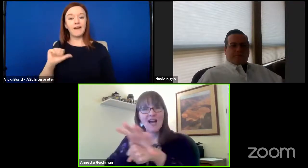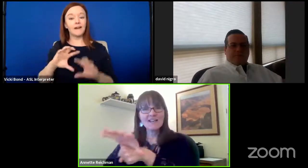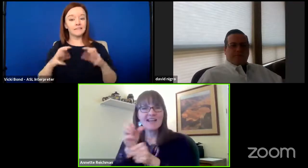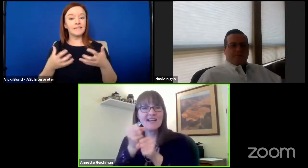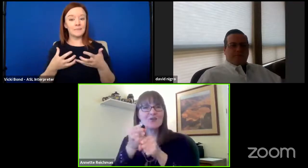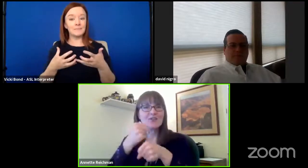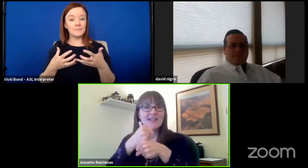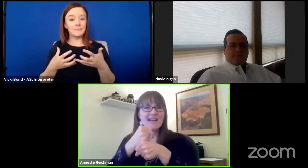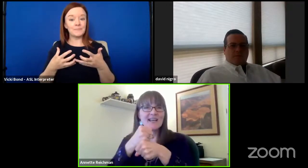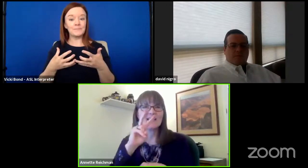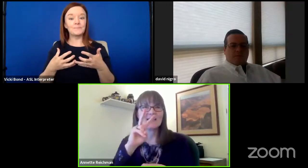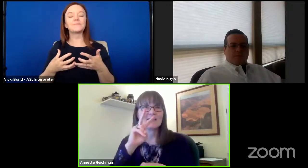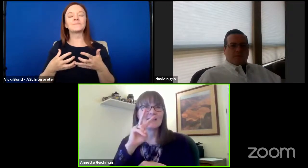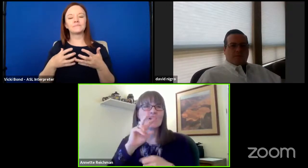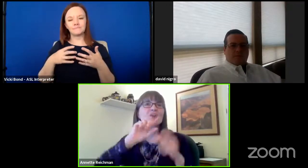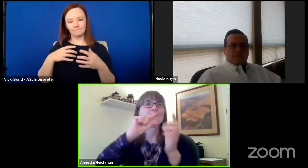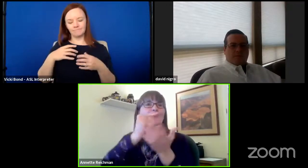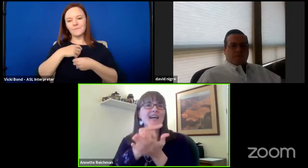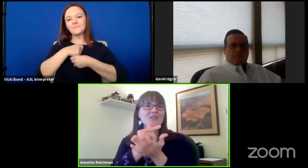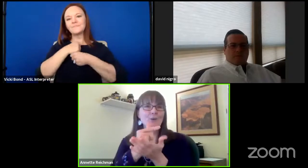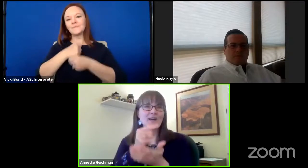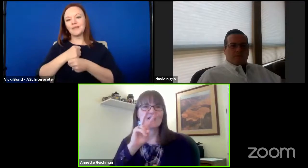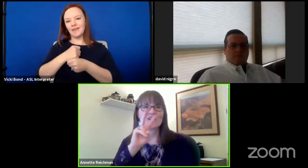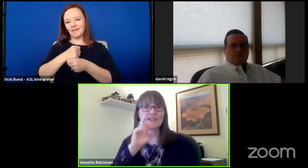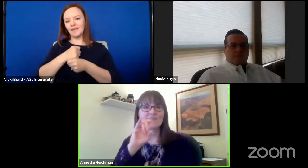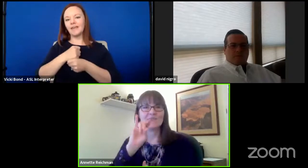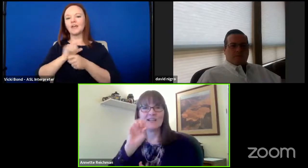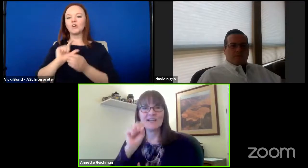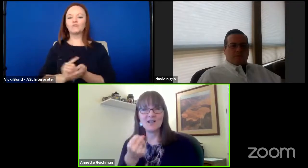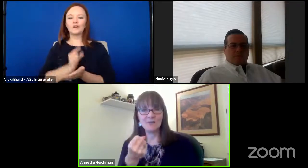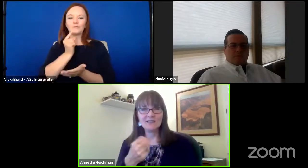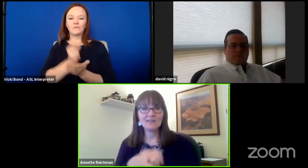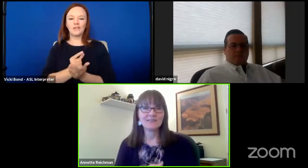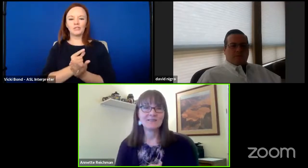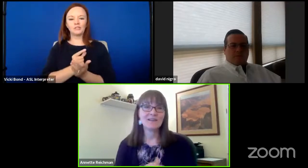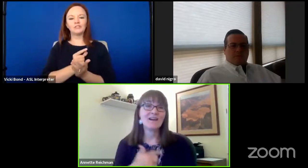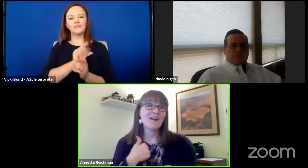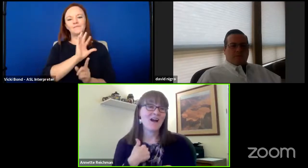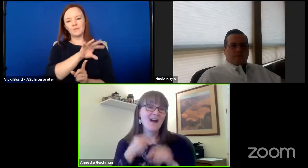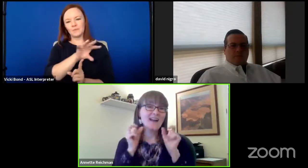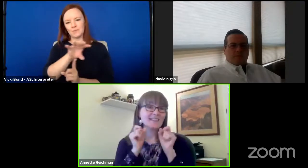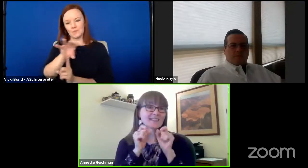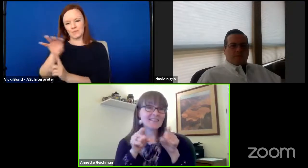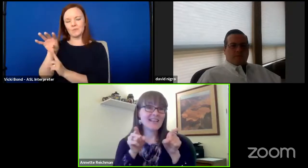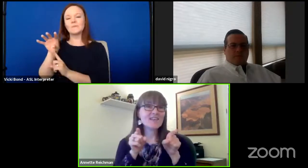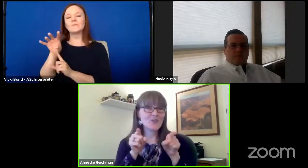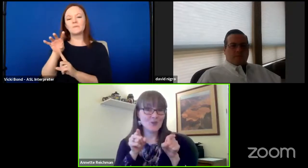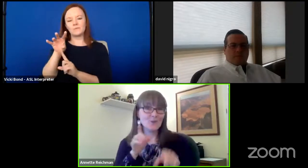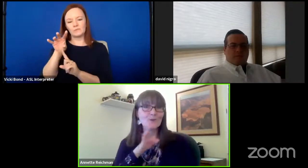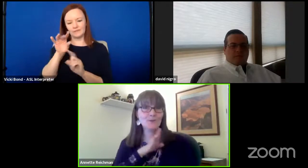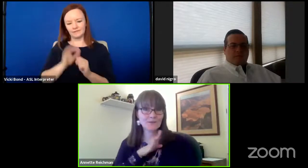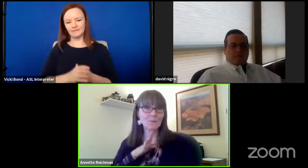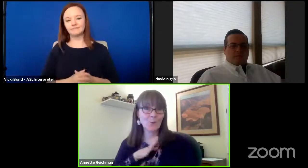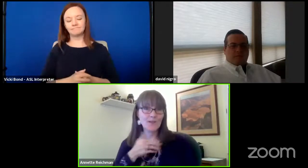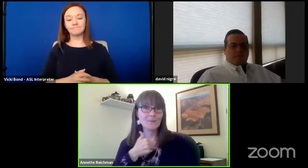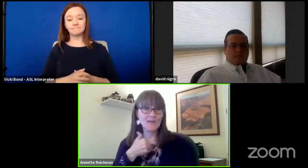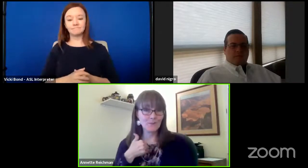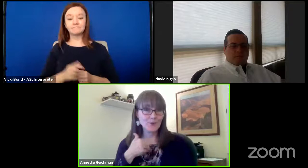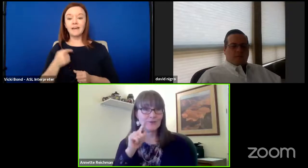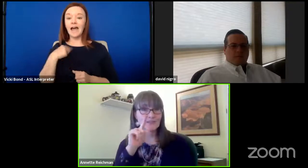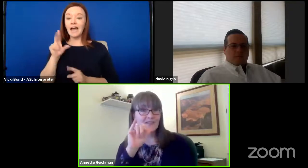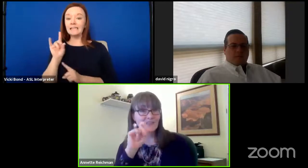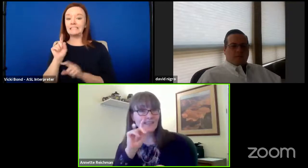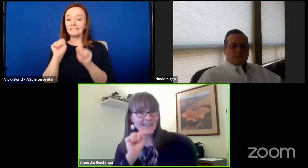they shot and created graduation videos. I sent you,